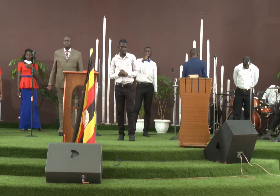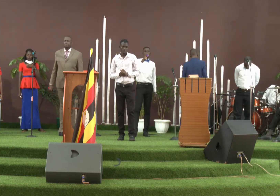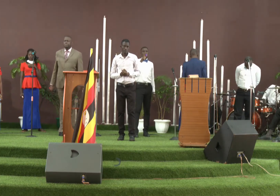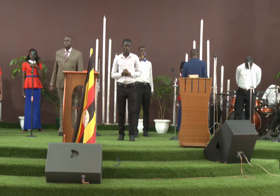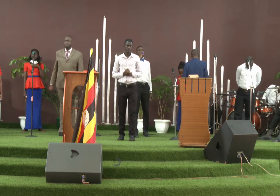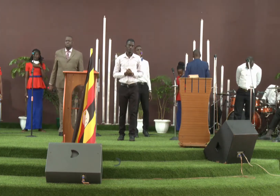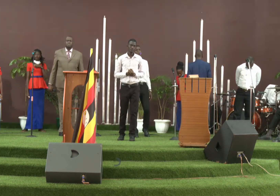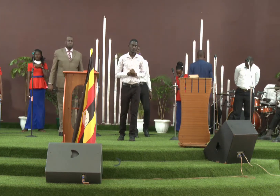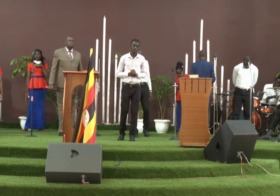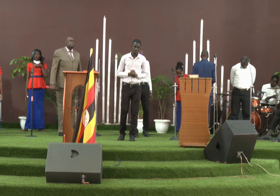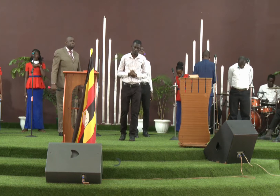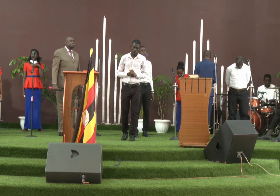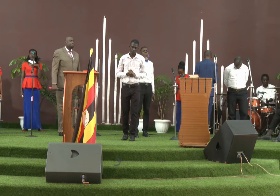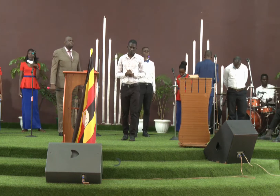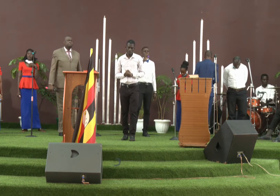Unravel me